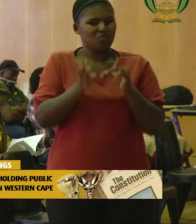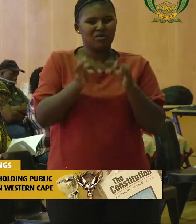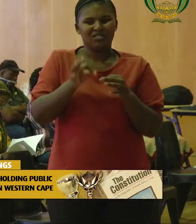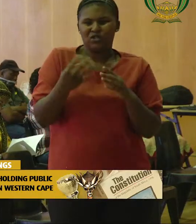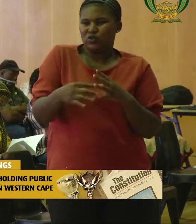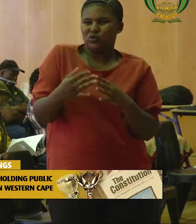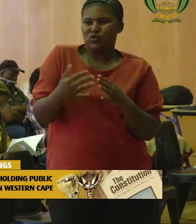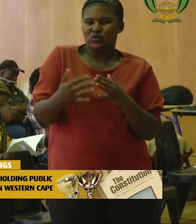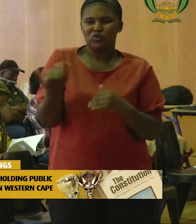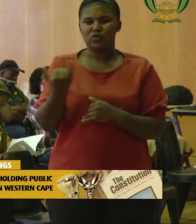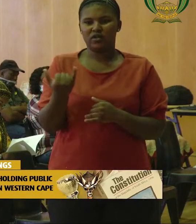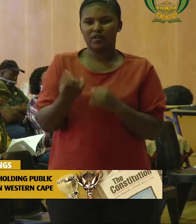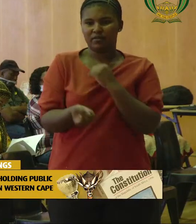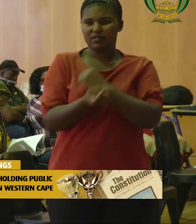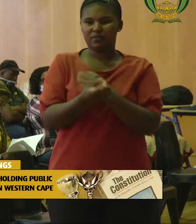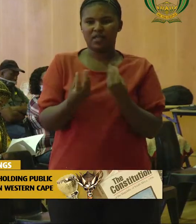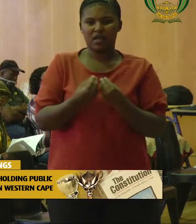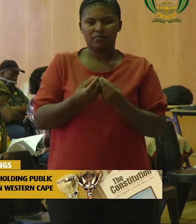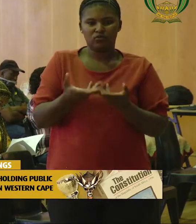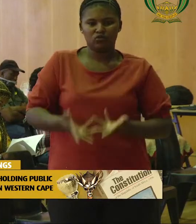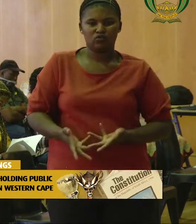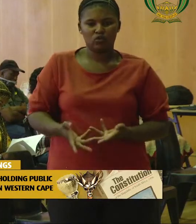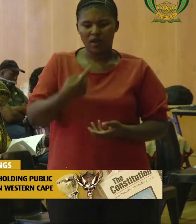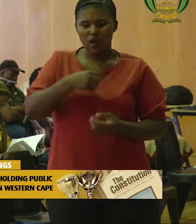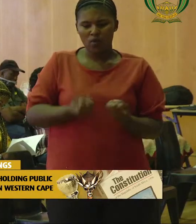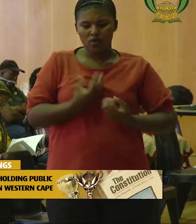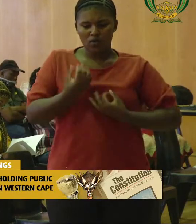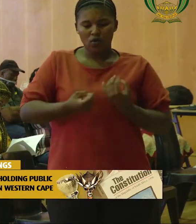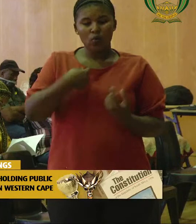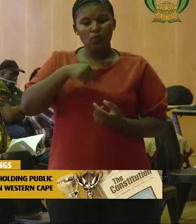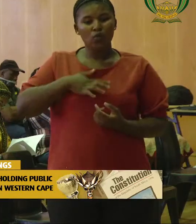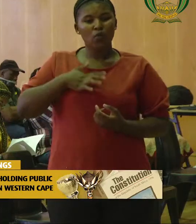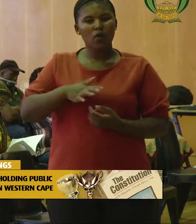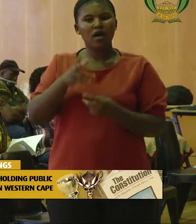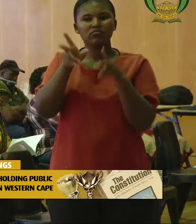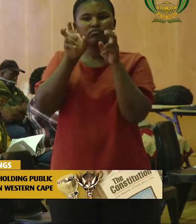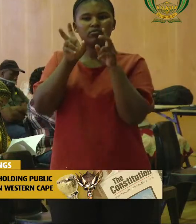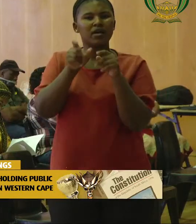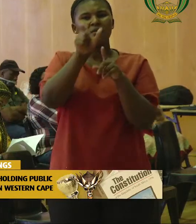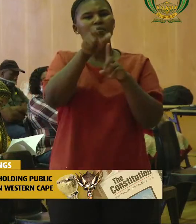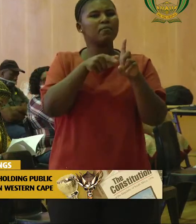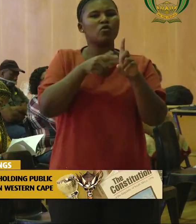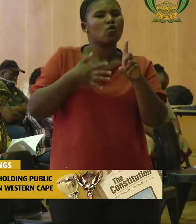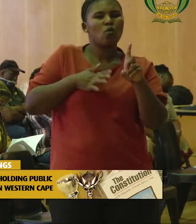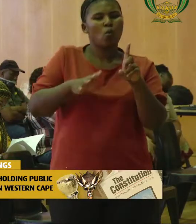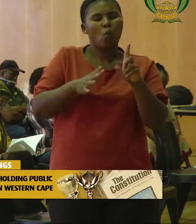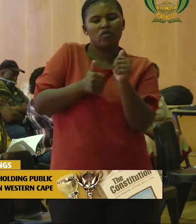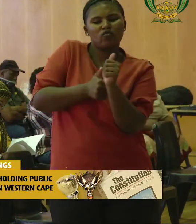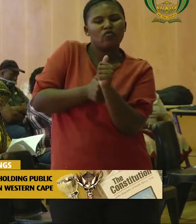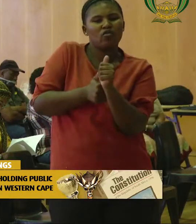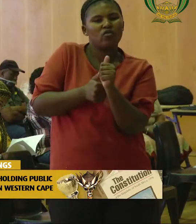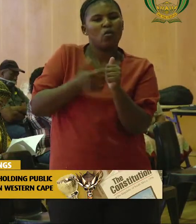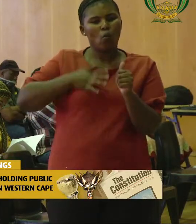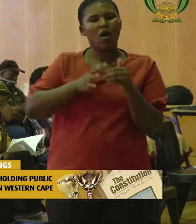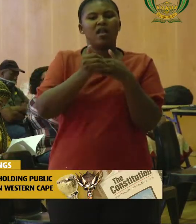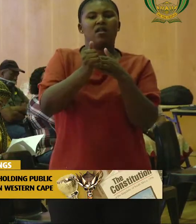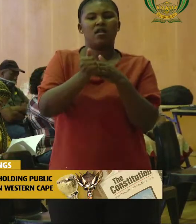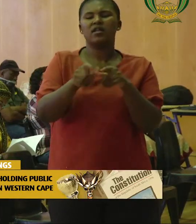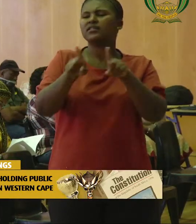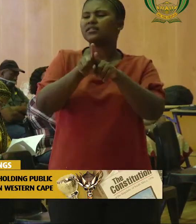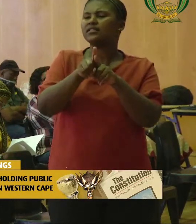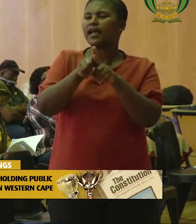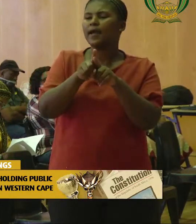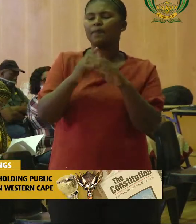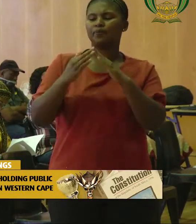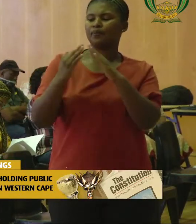just because of Ngokin to Zinje. Just because of Imvisiswano Zetu, we want Umtakafunu leadership, Umtakafunu to a high. Now, Pina, even as Sebakai, I was saying